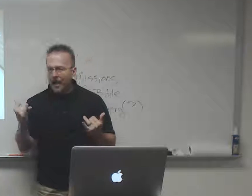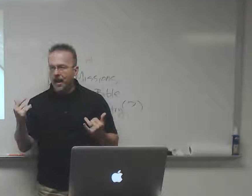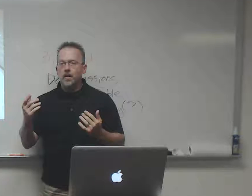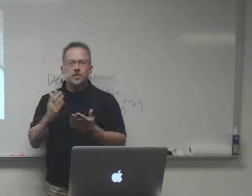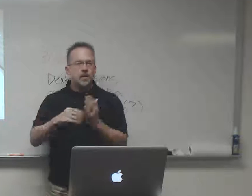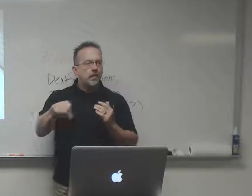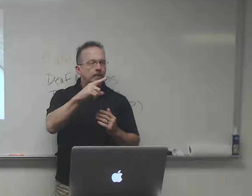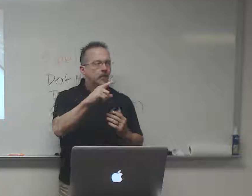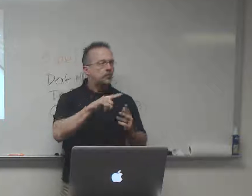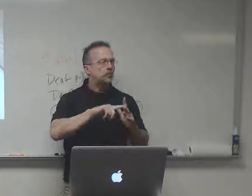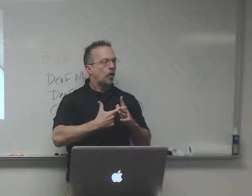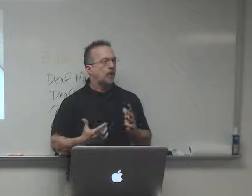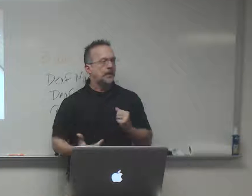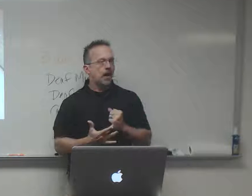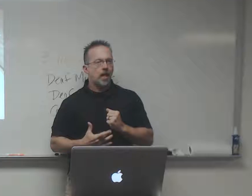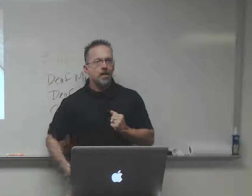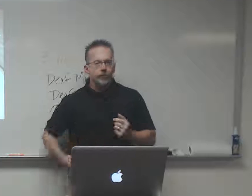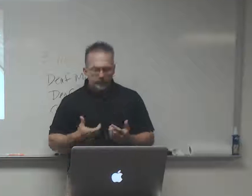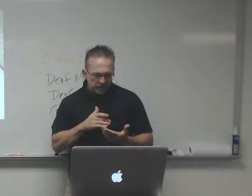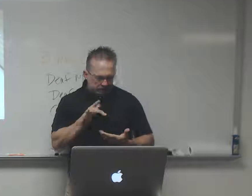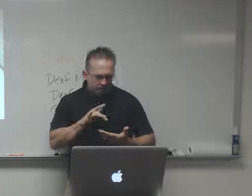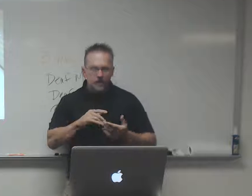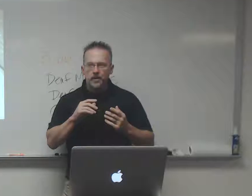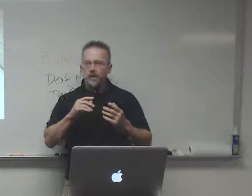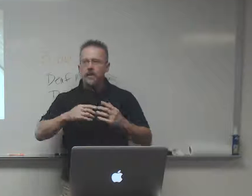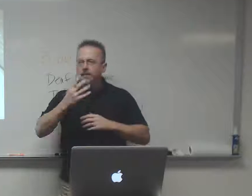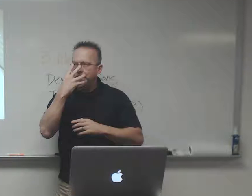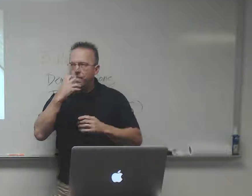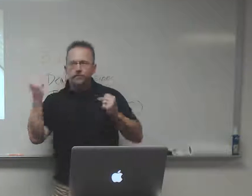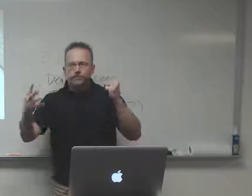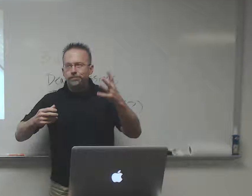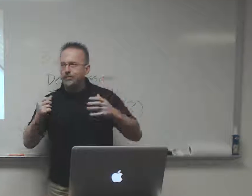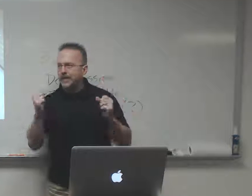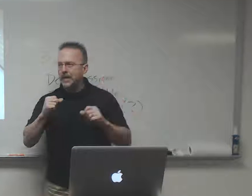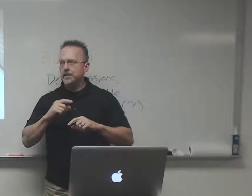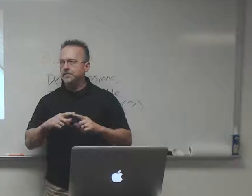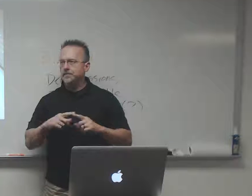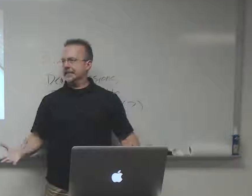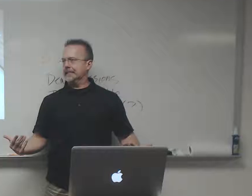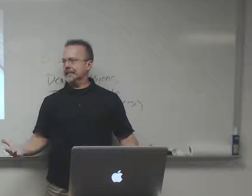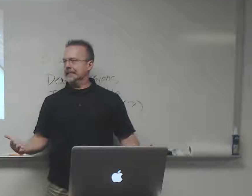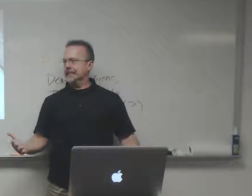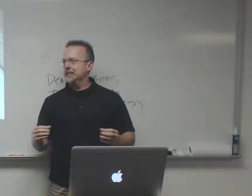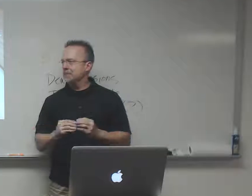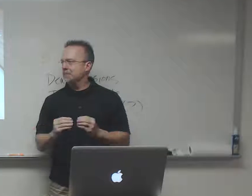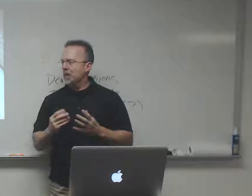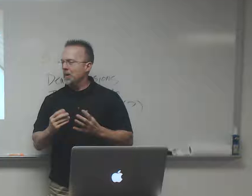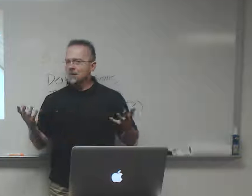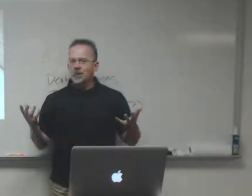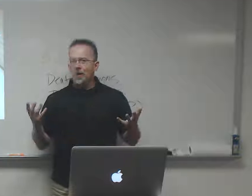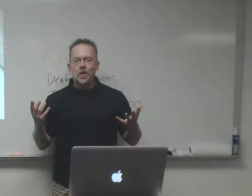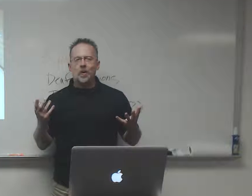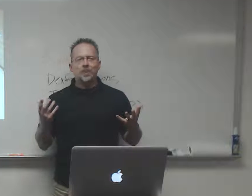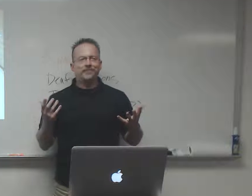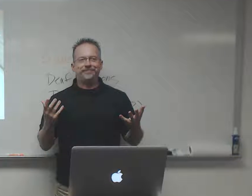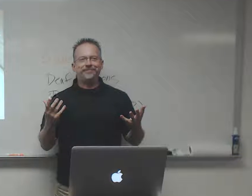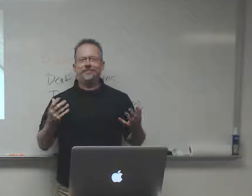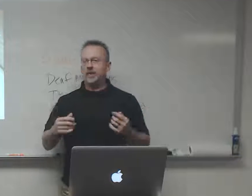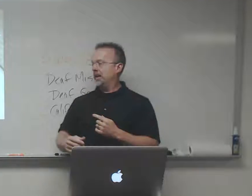We depend on the Bible school, the correspondence course. Now we have technology. You can pull up on your phone and you can get an ASL Bible and stuff. But we really need to encourage people